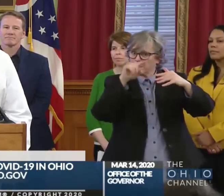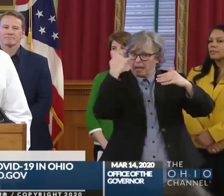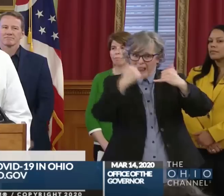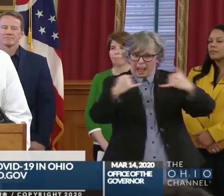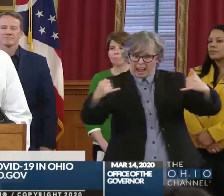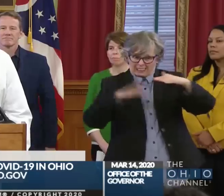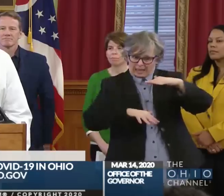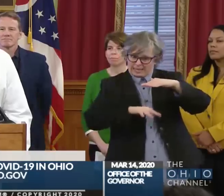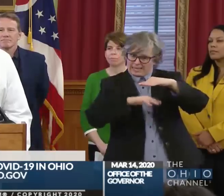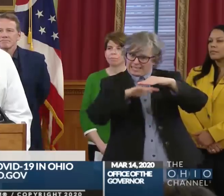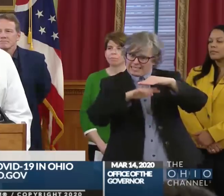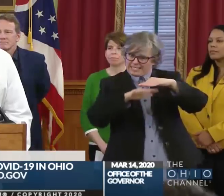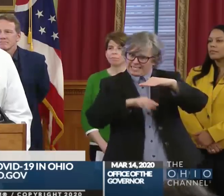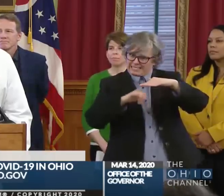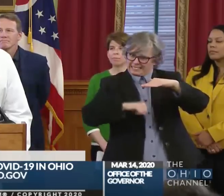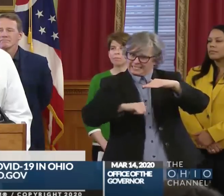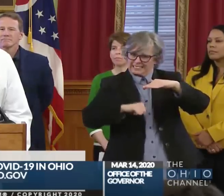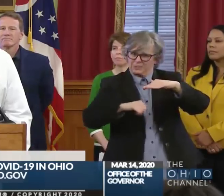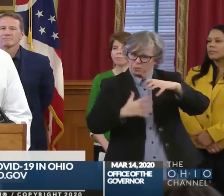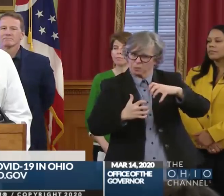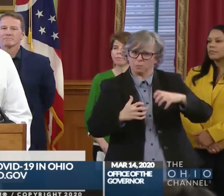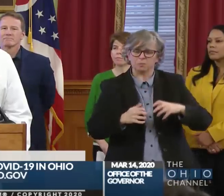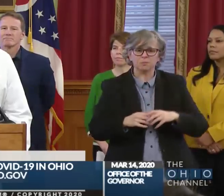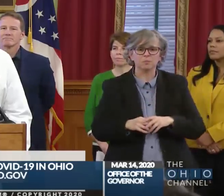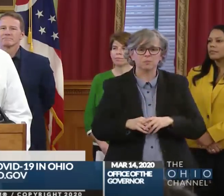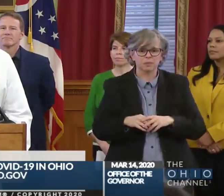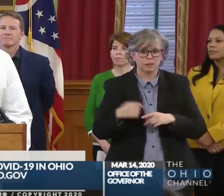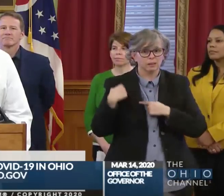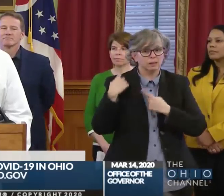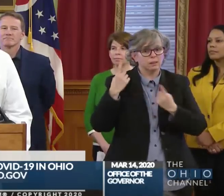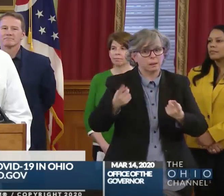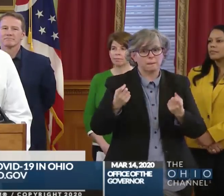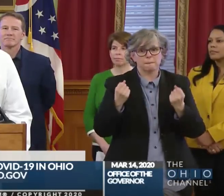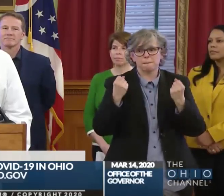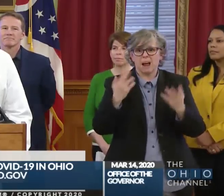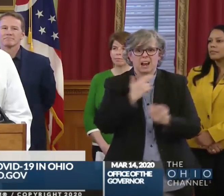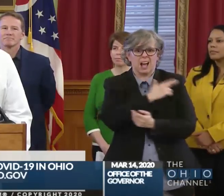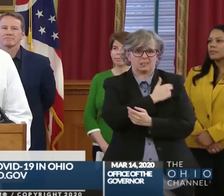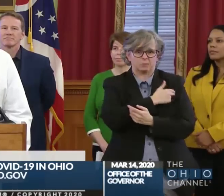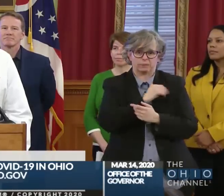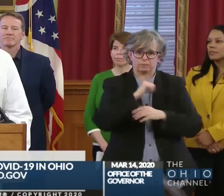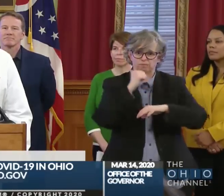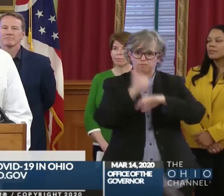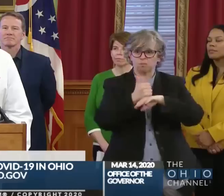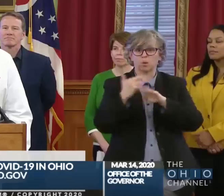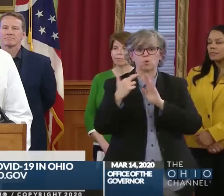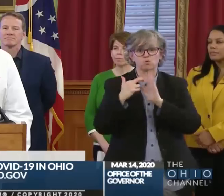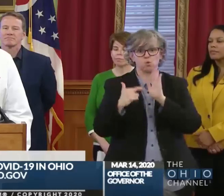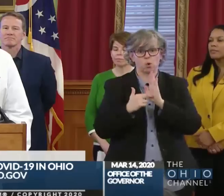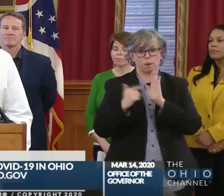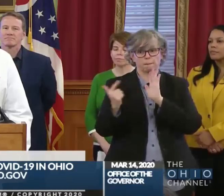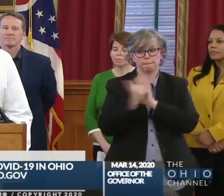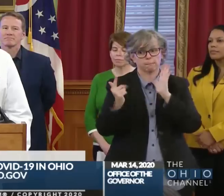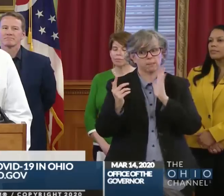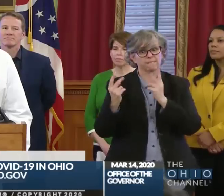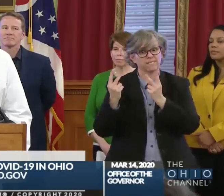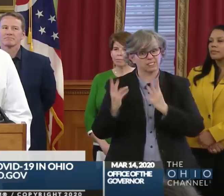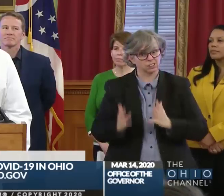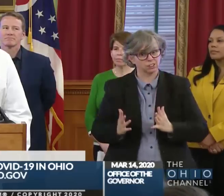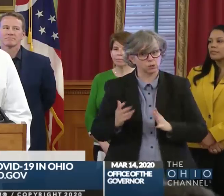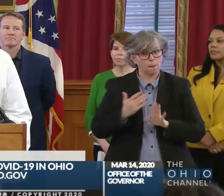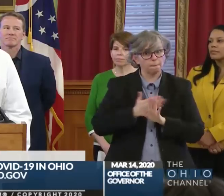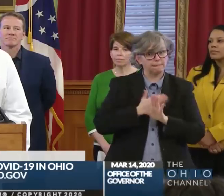visitor restrictions. So I would highly recommend, if you are planning to go visit someone in the hospital, to check that hospital's website to make sure there